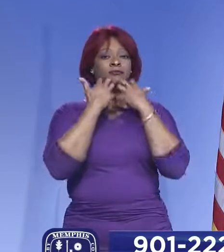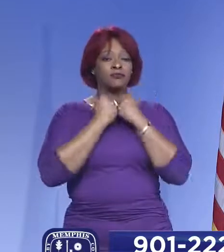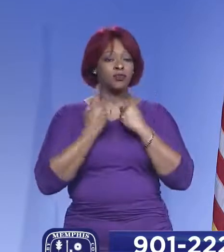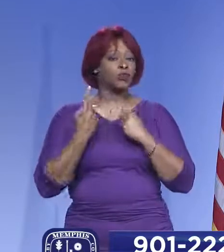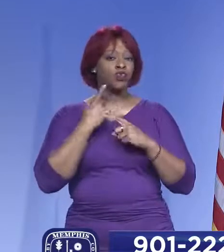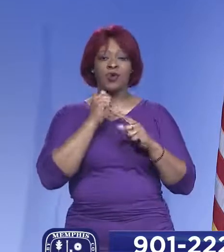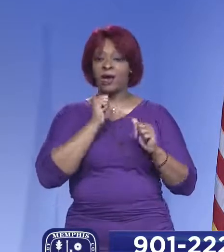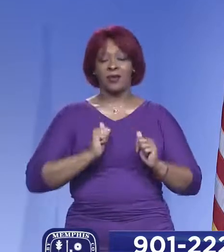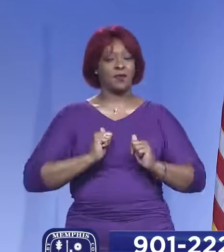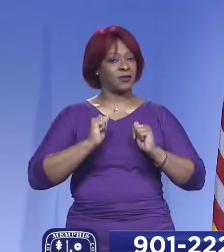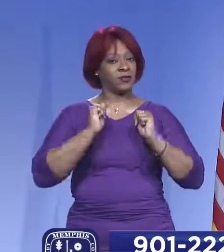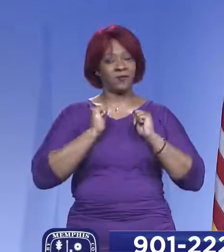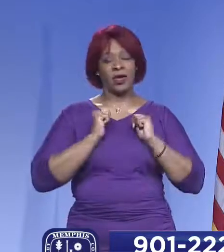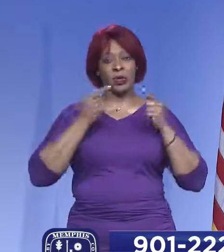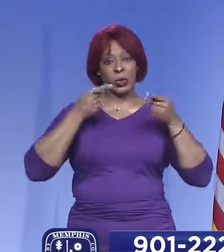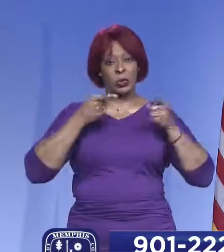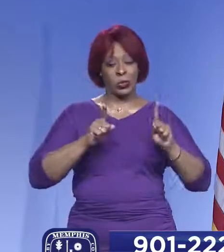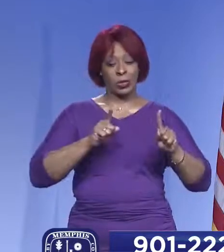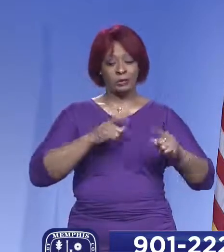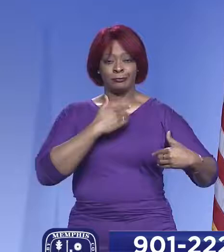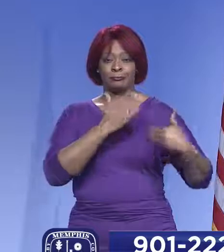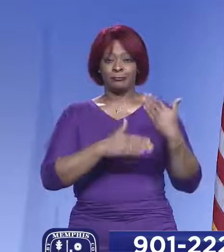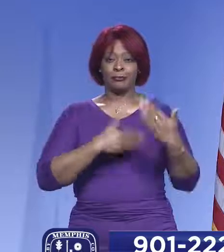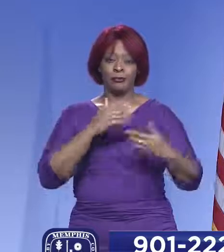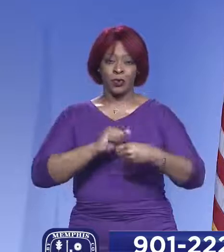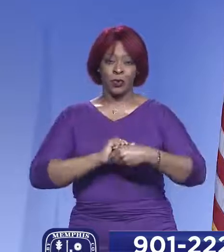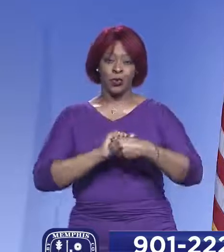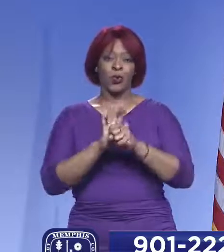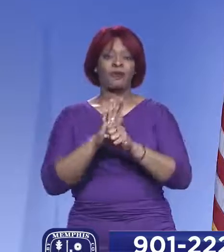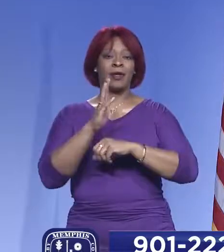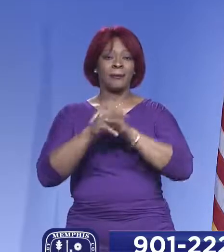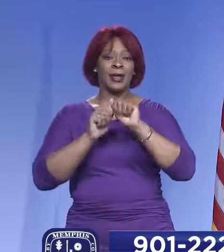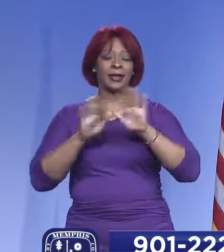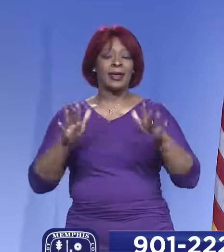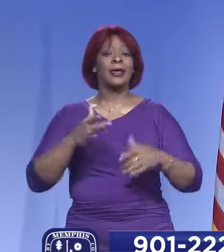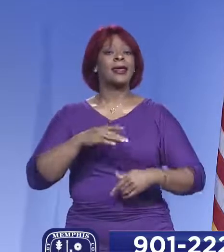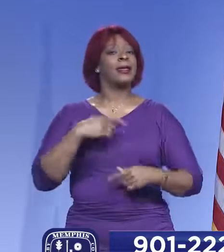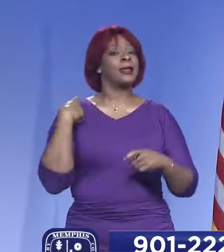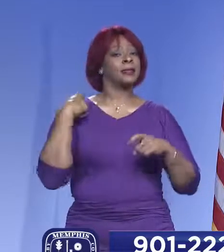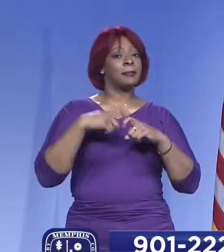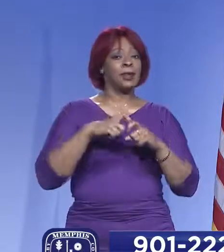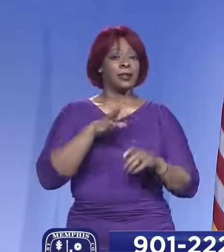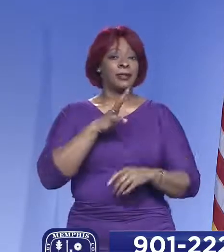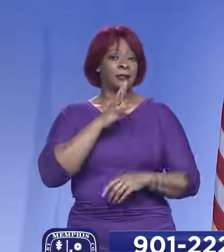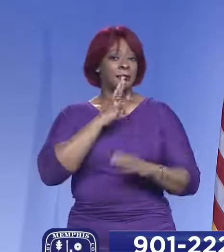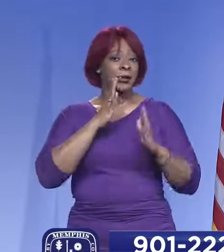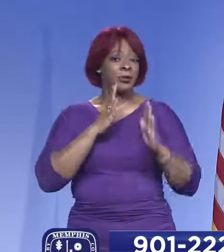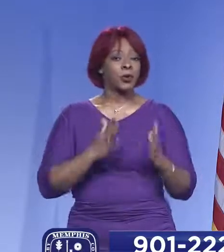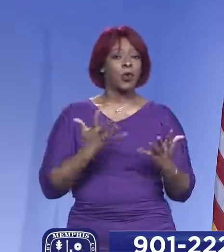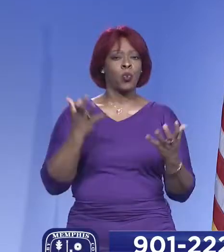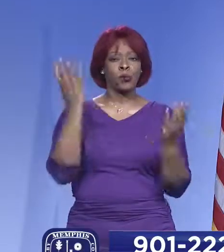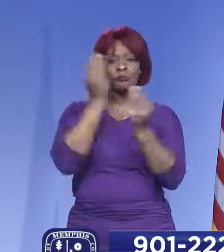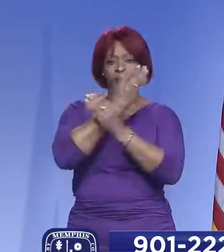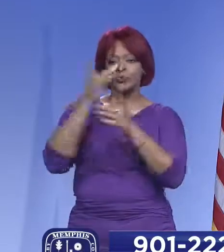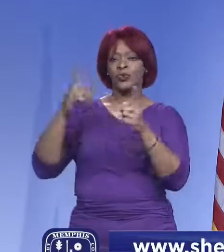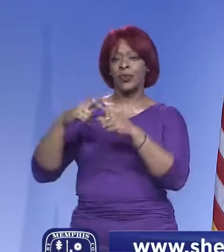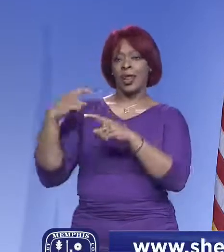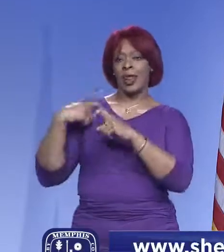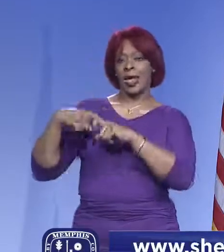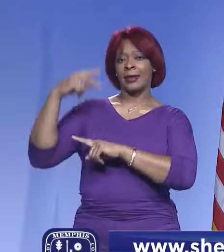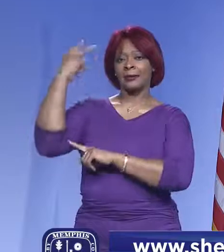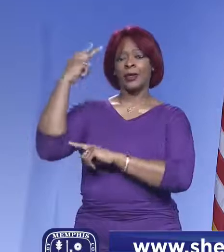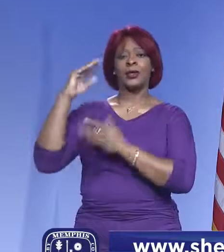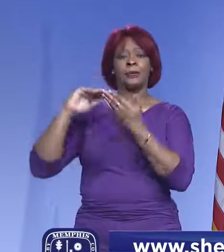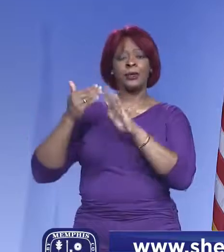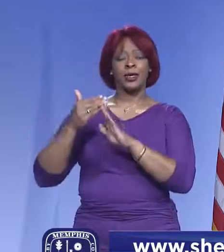not survive during the course of this pandemic. It includes Spanish speakers who want to try to get the word out to the Latinx community, and it includes